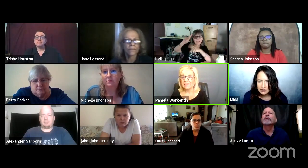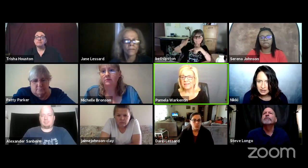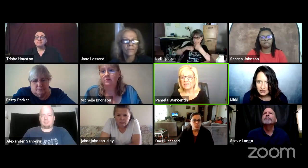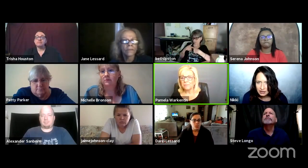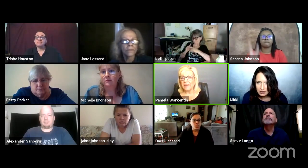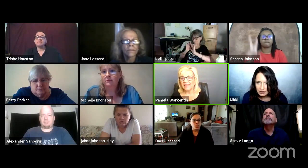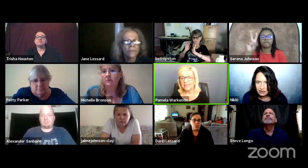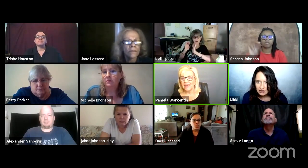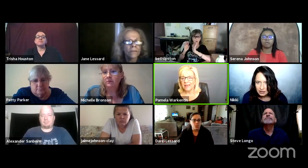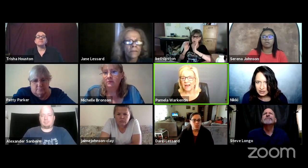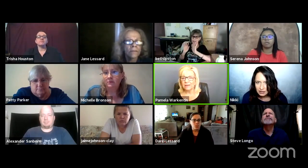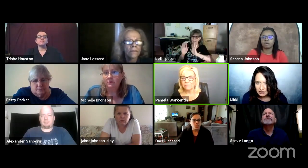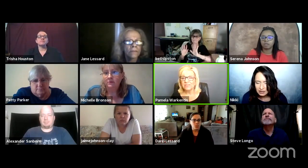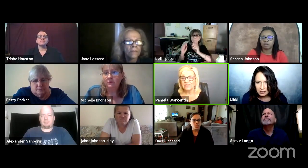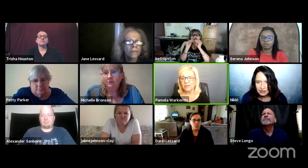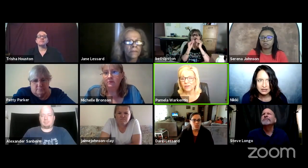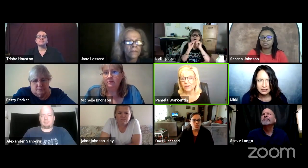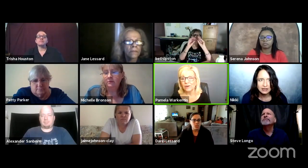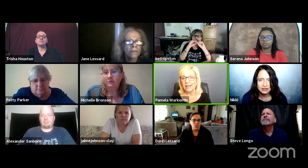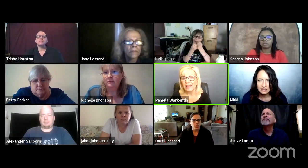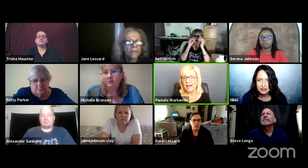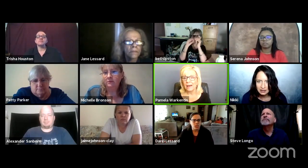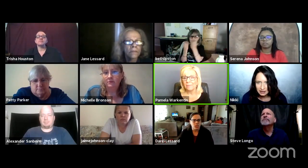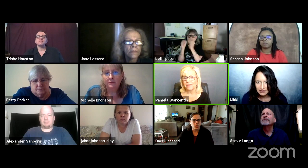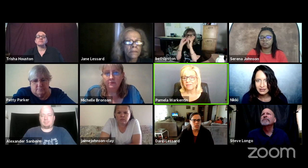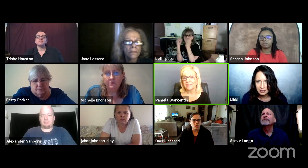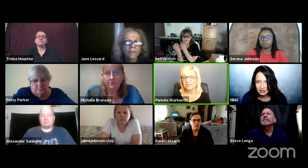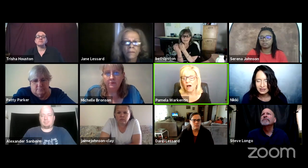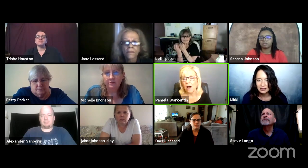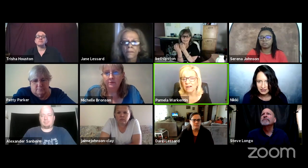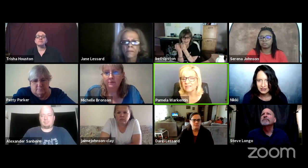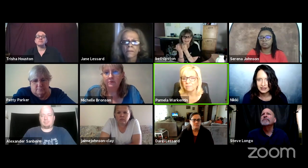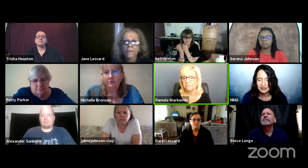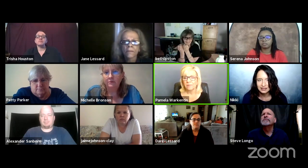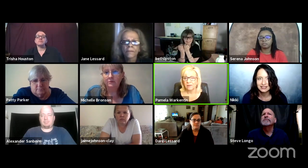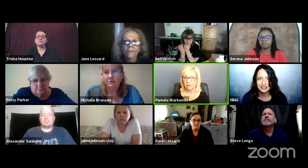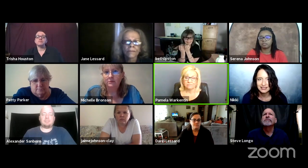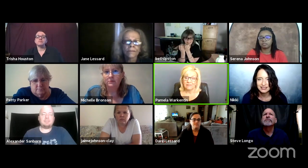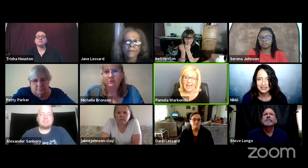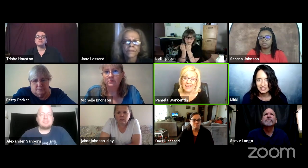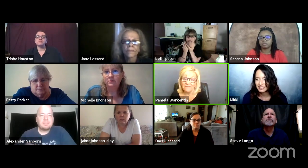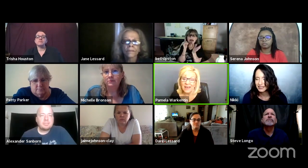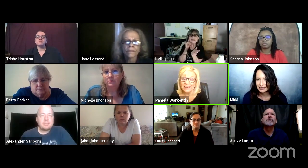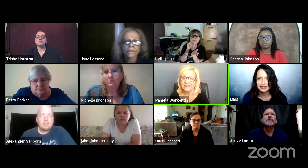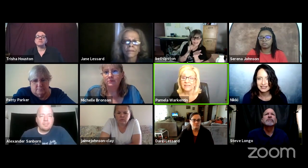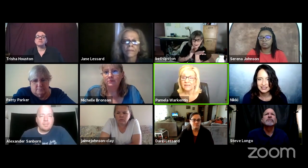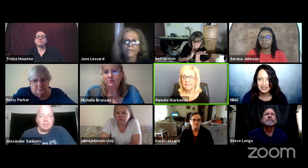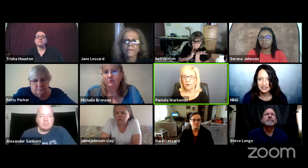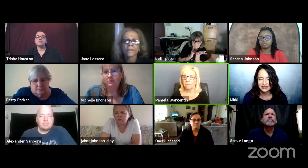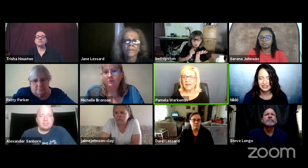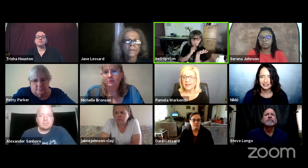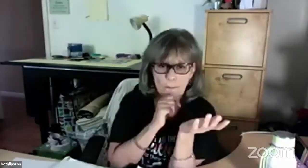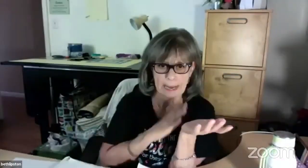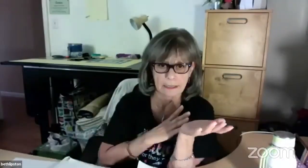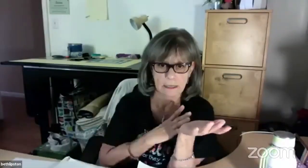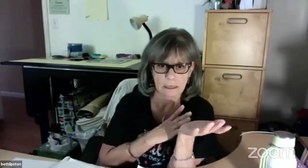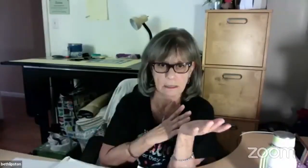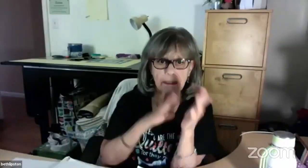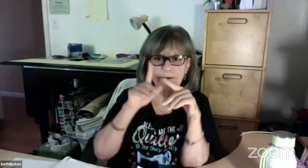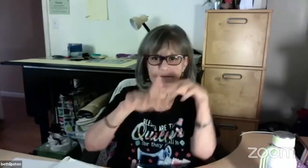This is Beth, and I am still learning about this awesome event. There are many